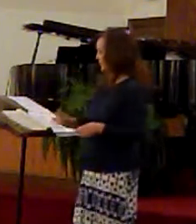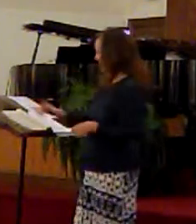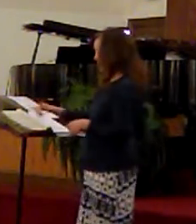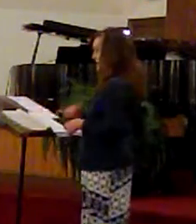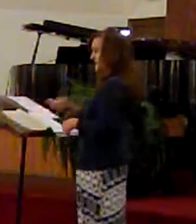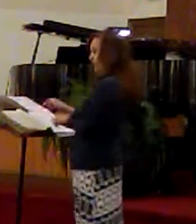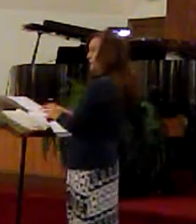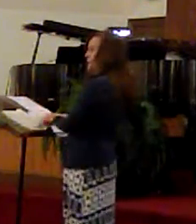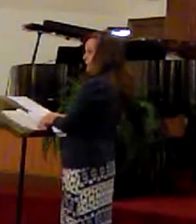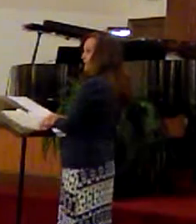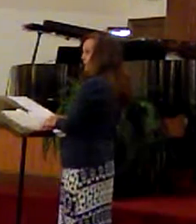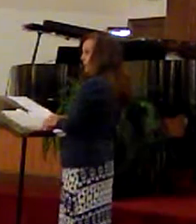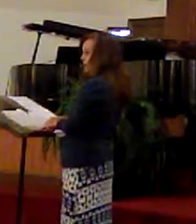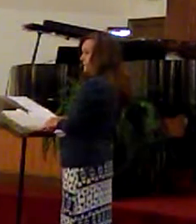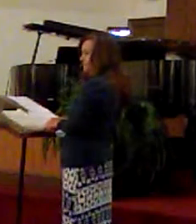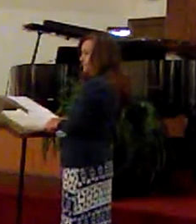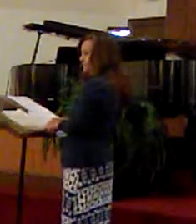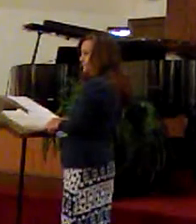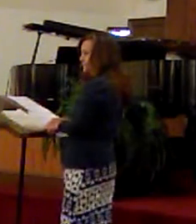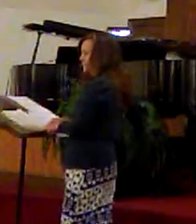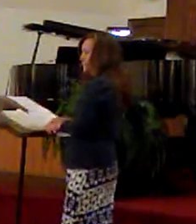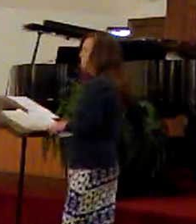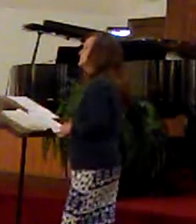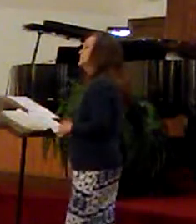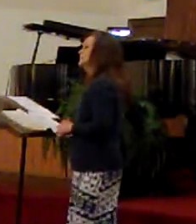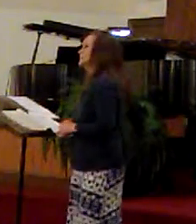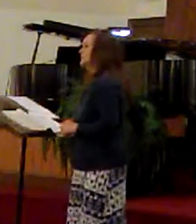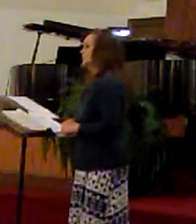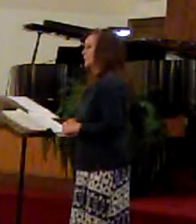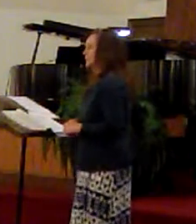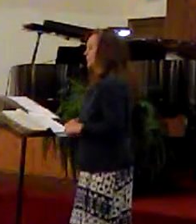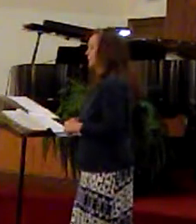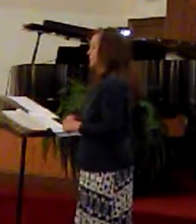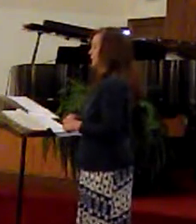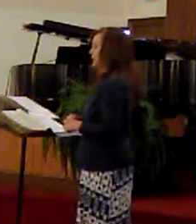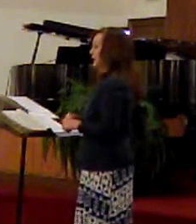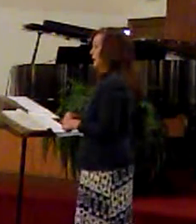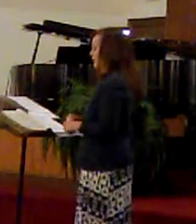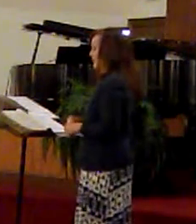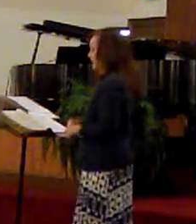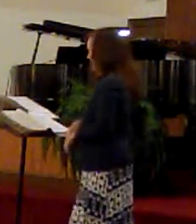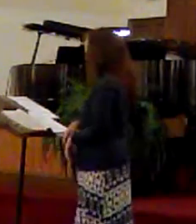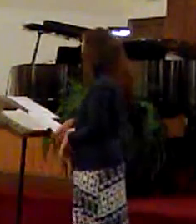that one sentence. And sometimes